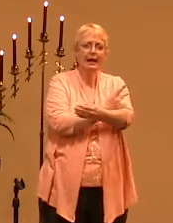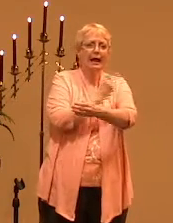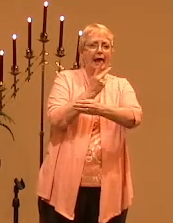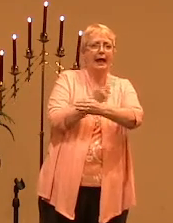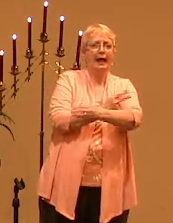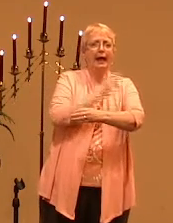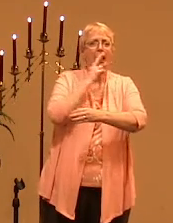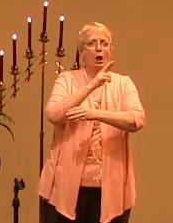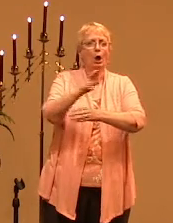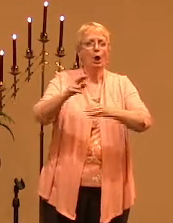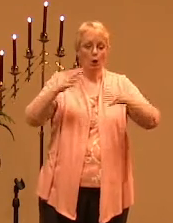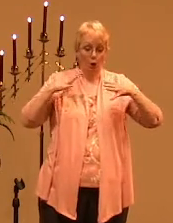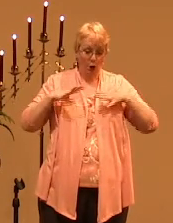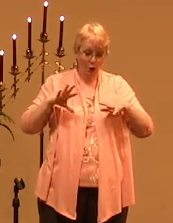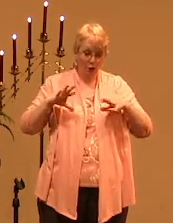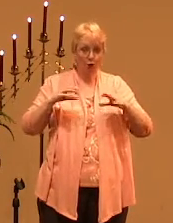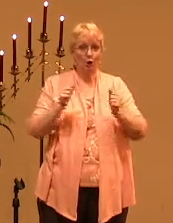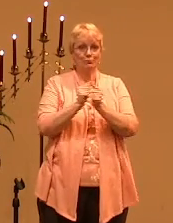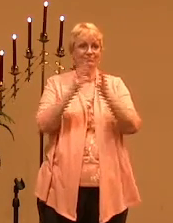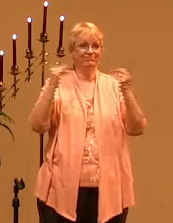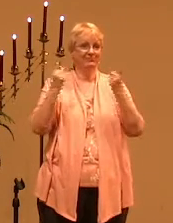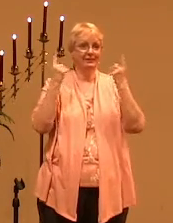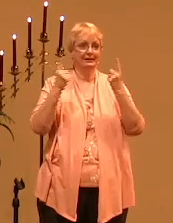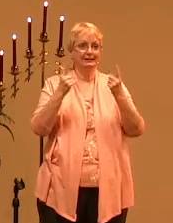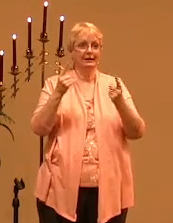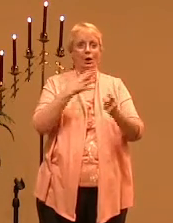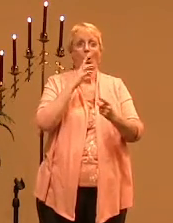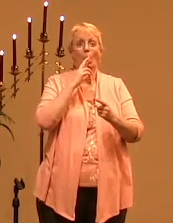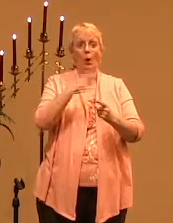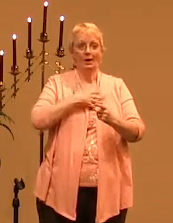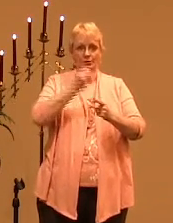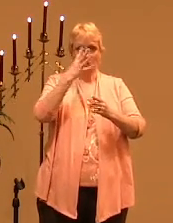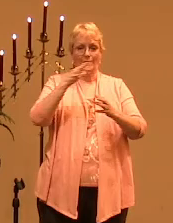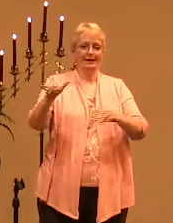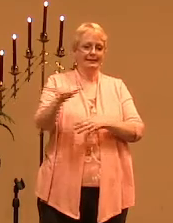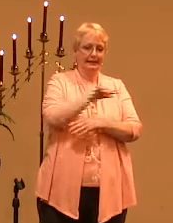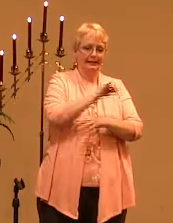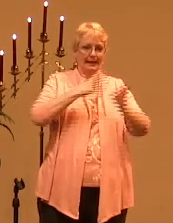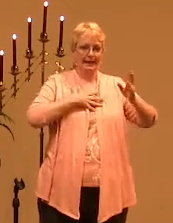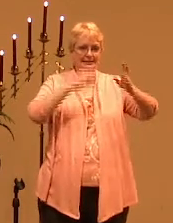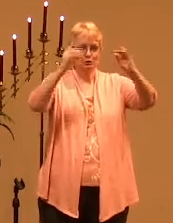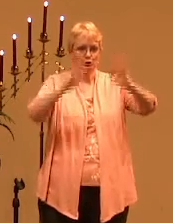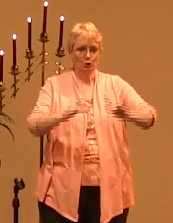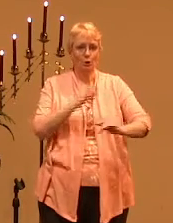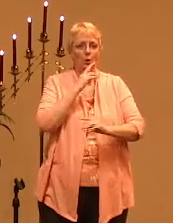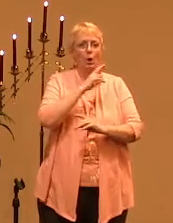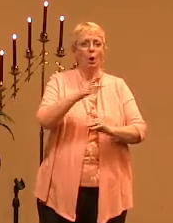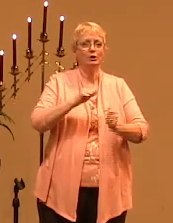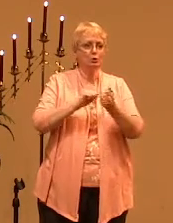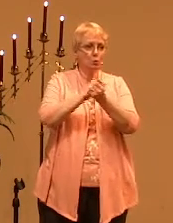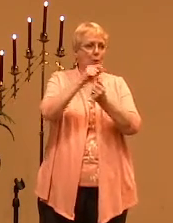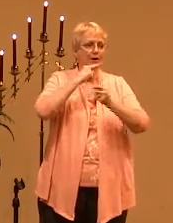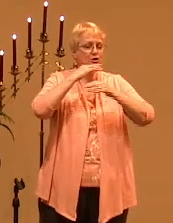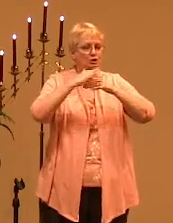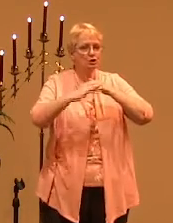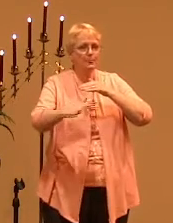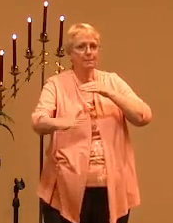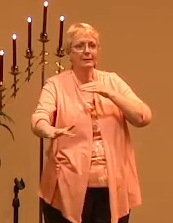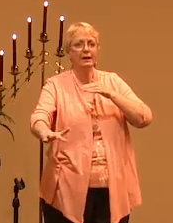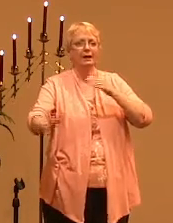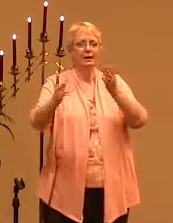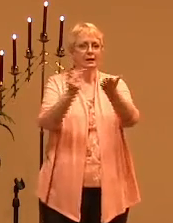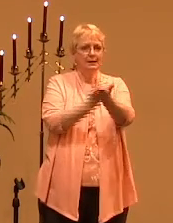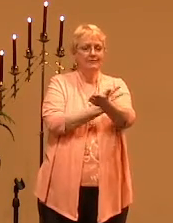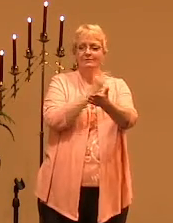the Lamb? Are your garments spotless? Are they white as snow? Are you washed in